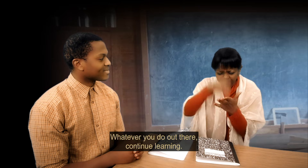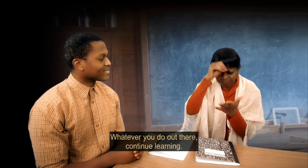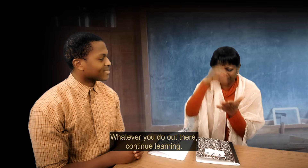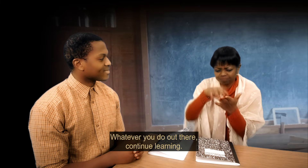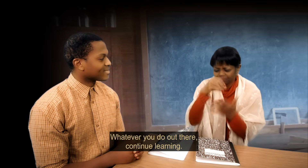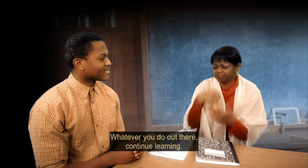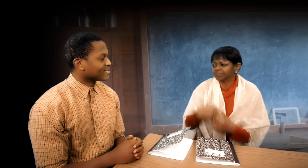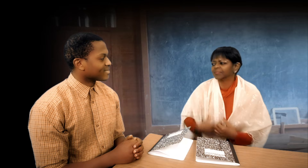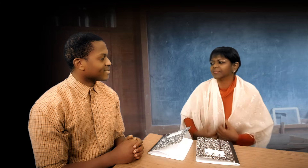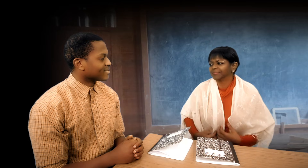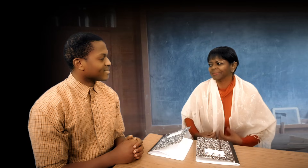learning.